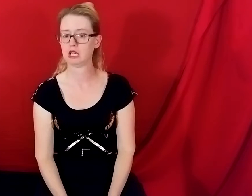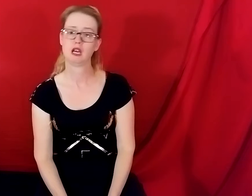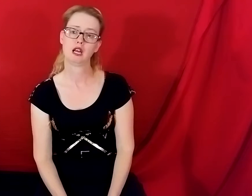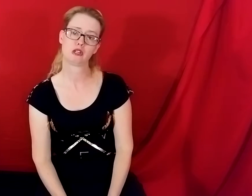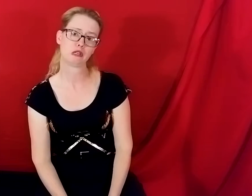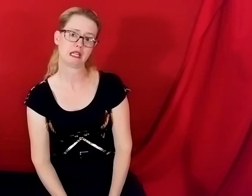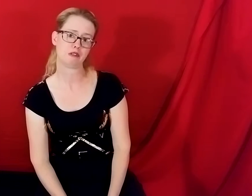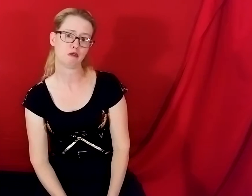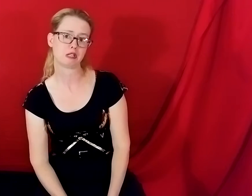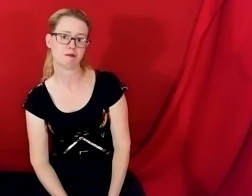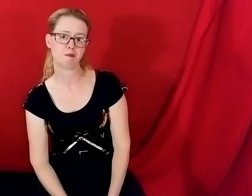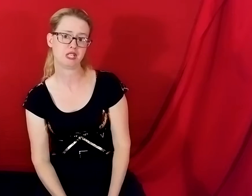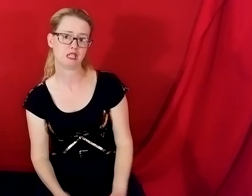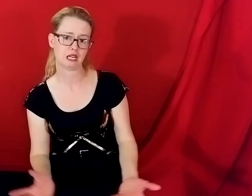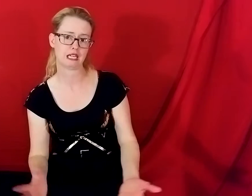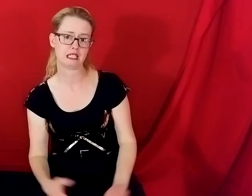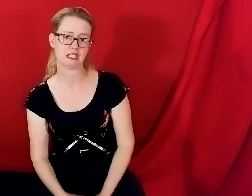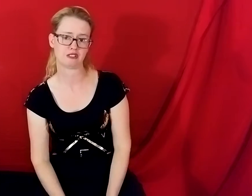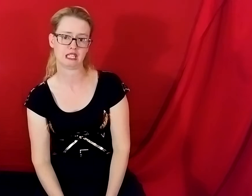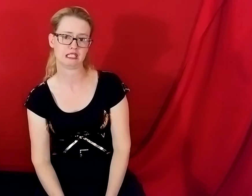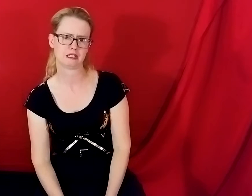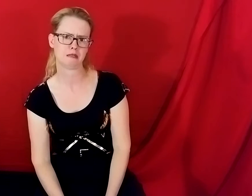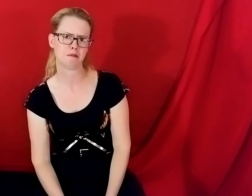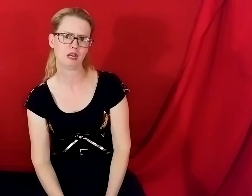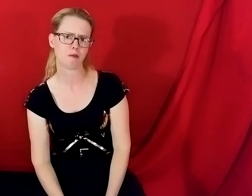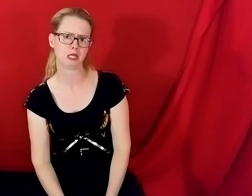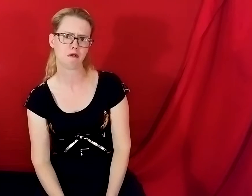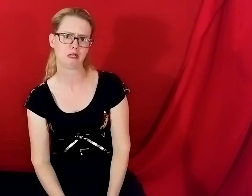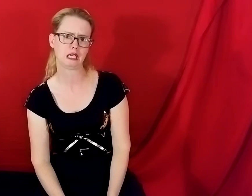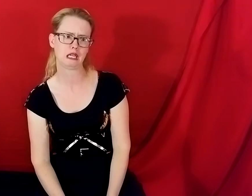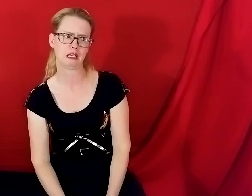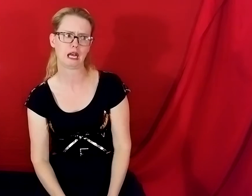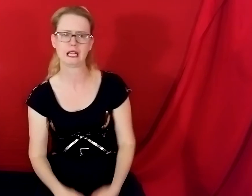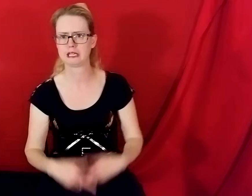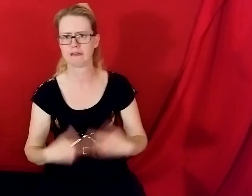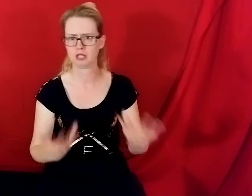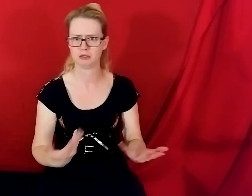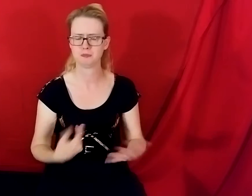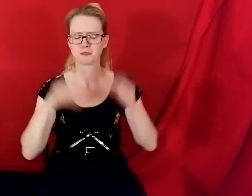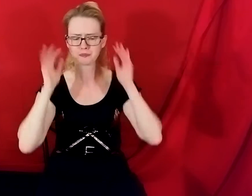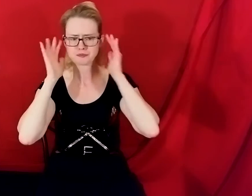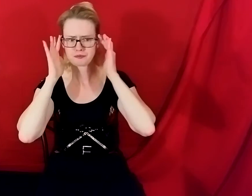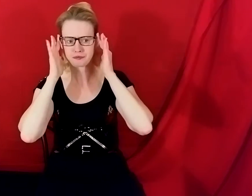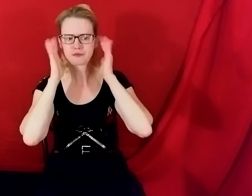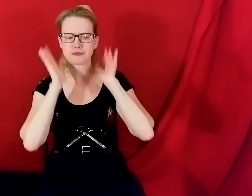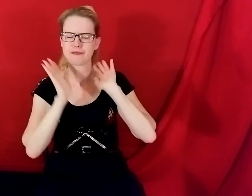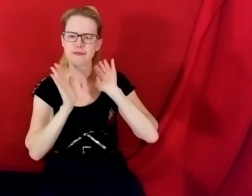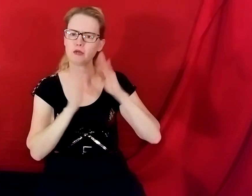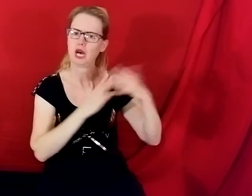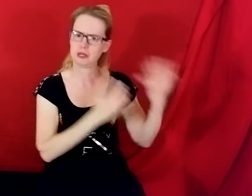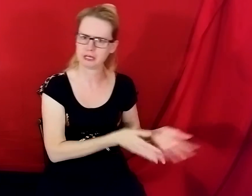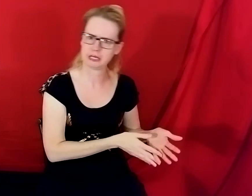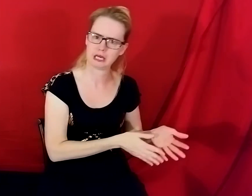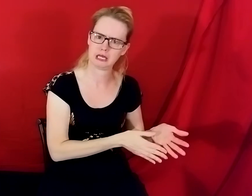to give you some you know uh hints and ideas that may help you that i can give you other than uh